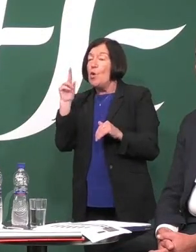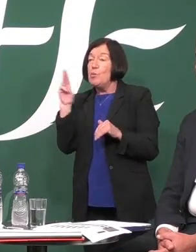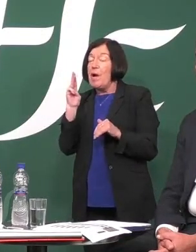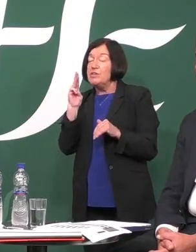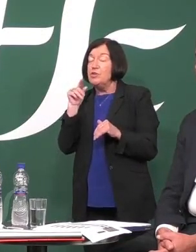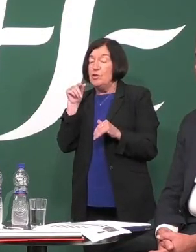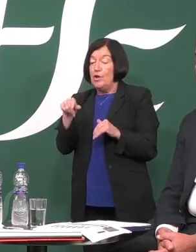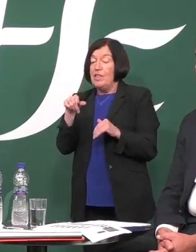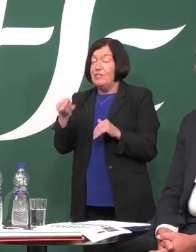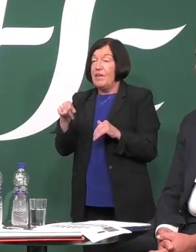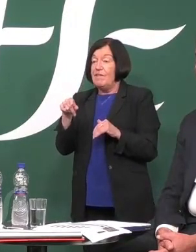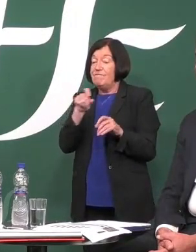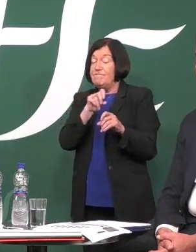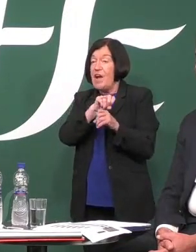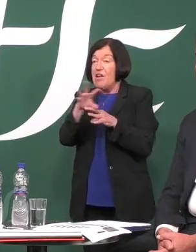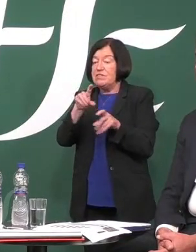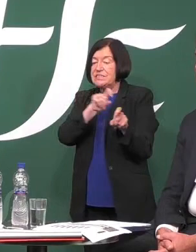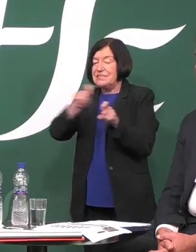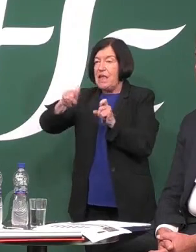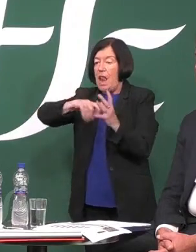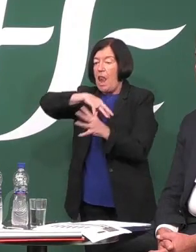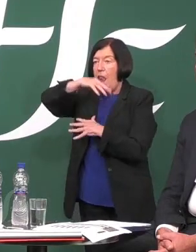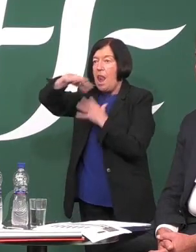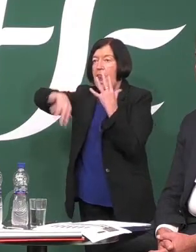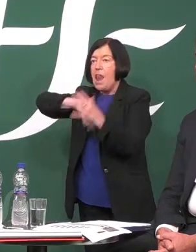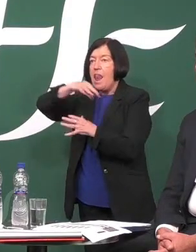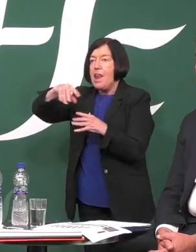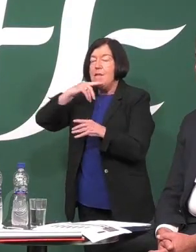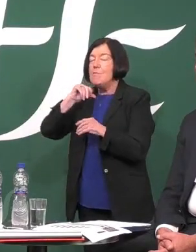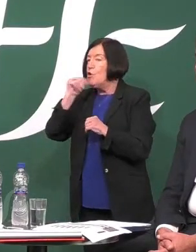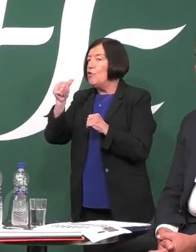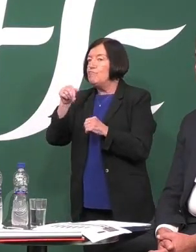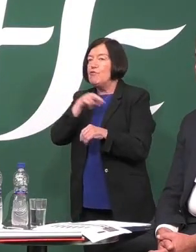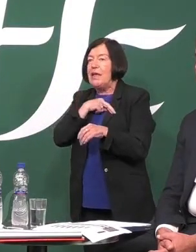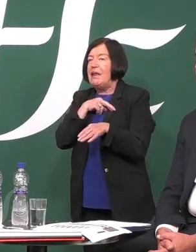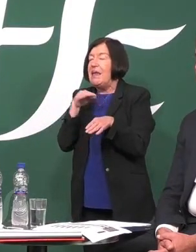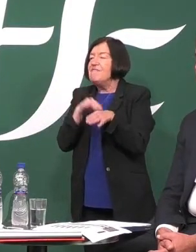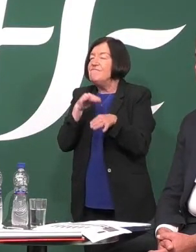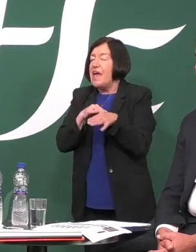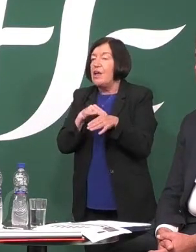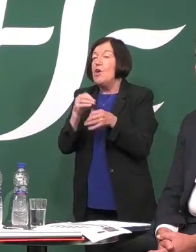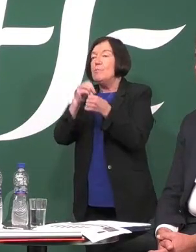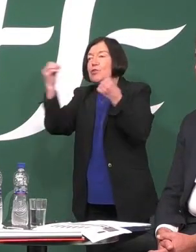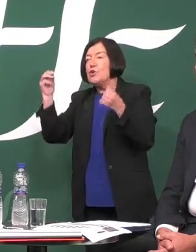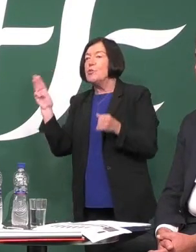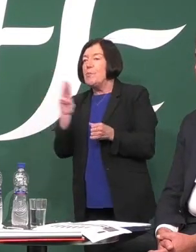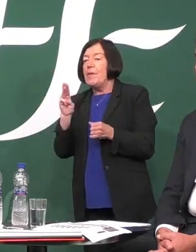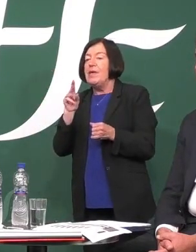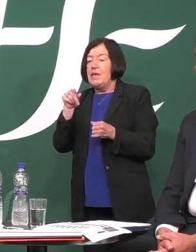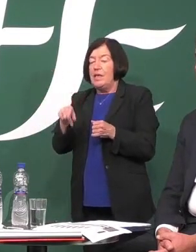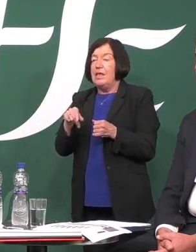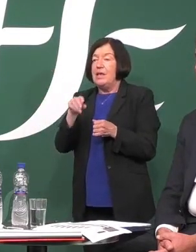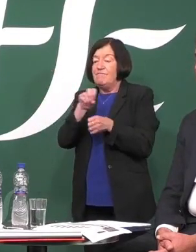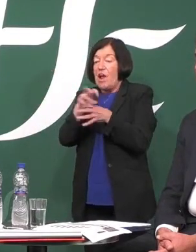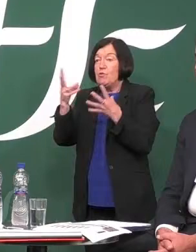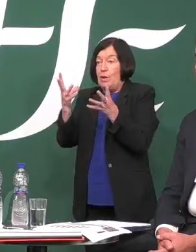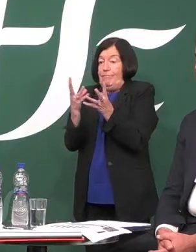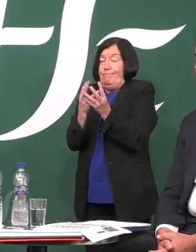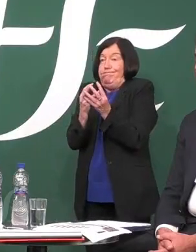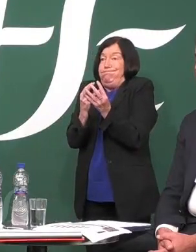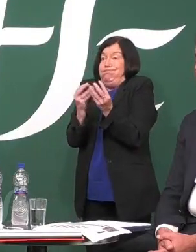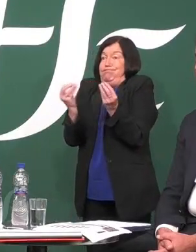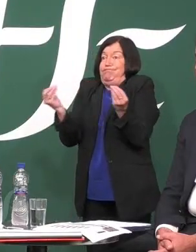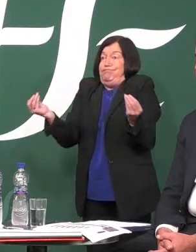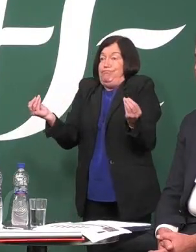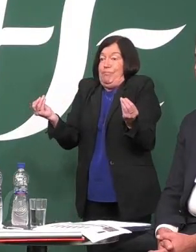to a stage where the virus continues to circulate it, but it does very little harm. The other possibility is that the virus goes away. As the